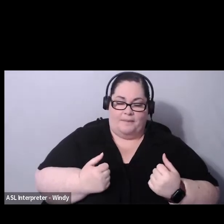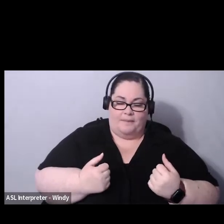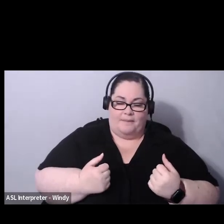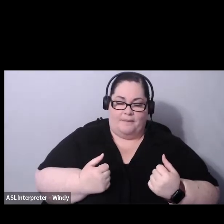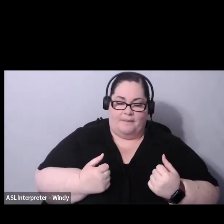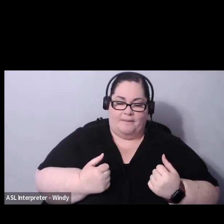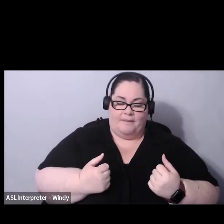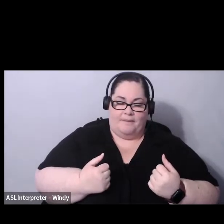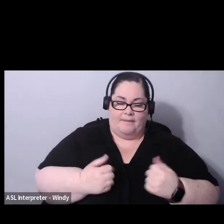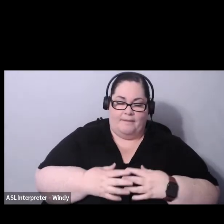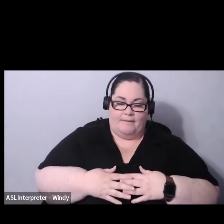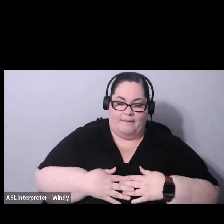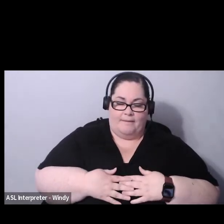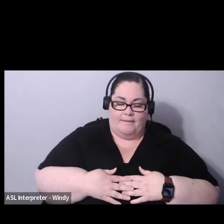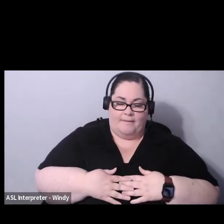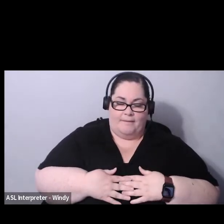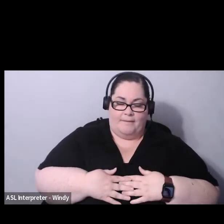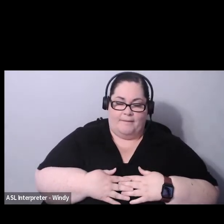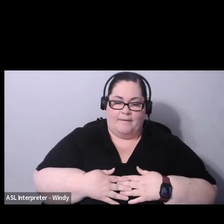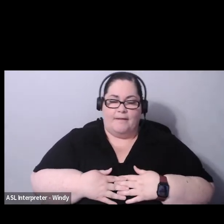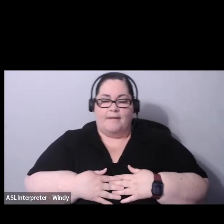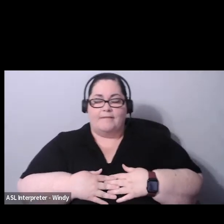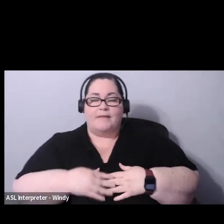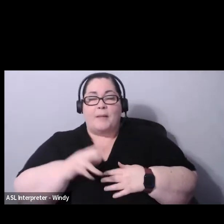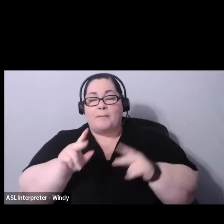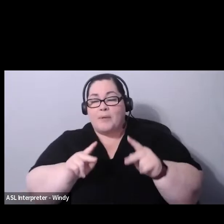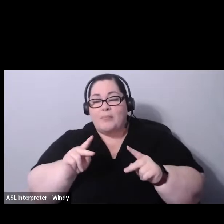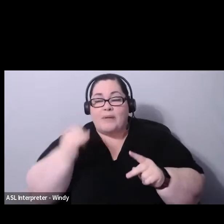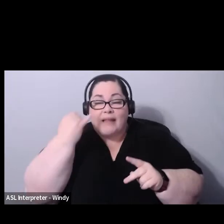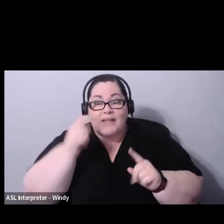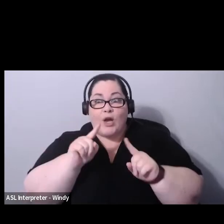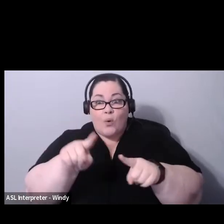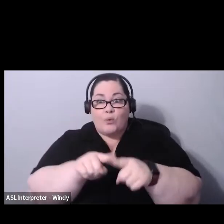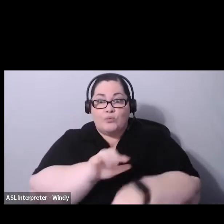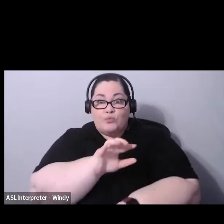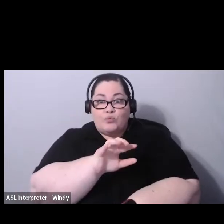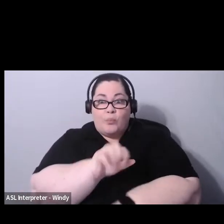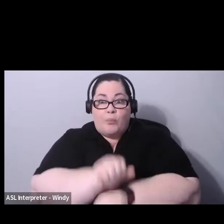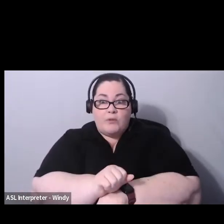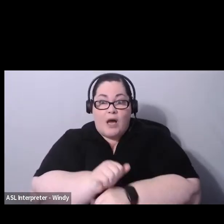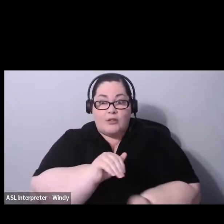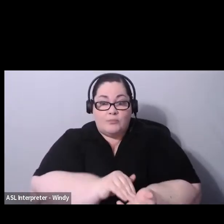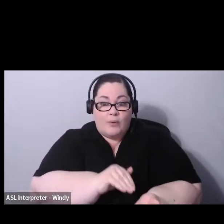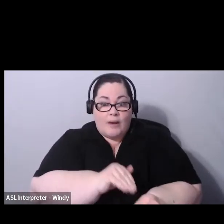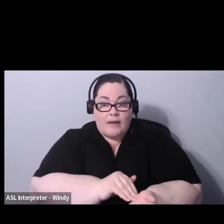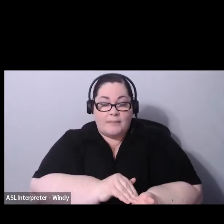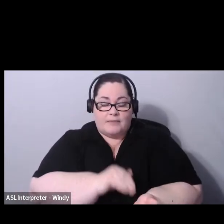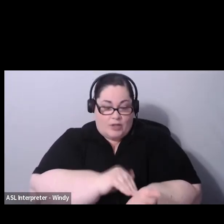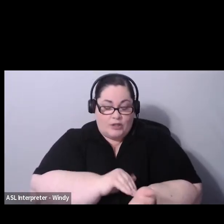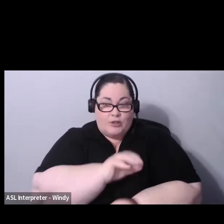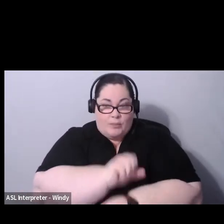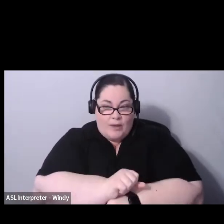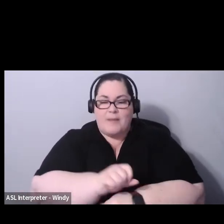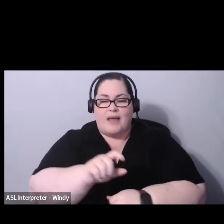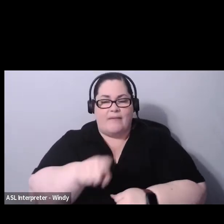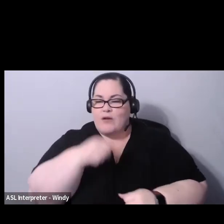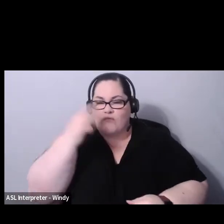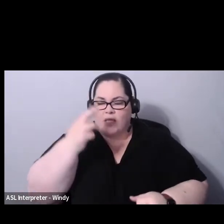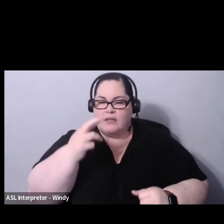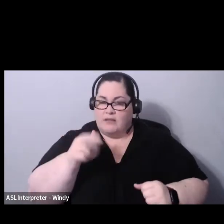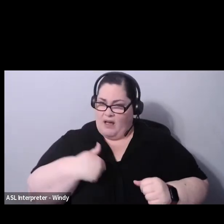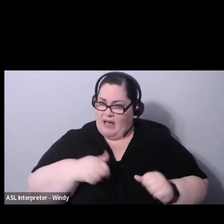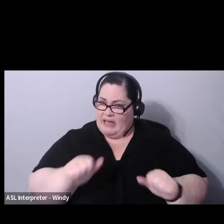doctor appointments and not realizing that they can request CART or how to even maybe use or